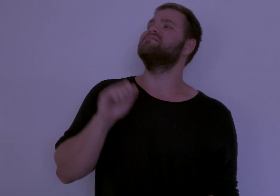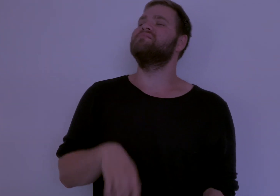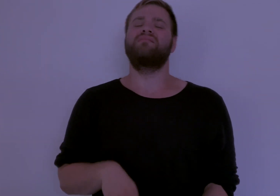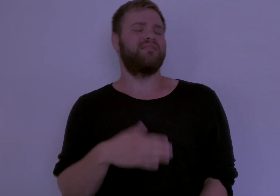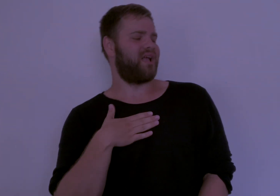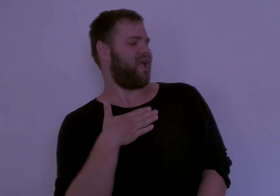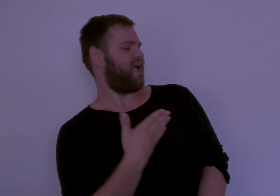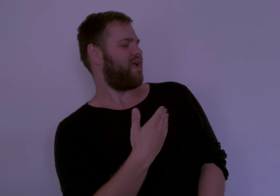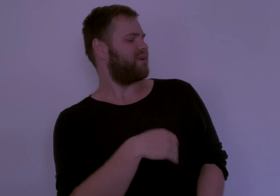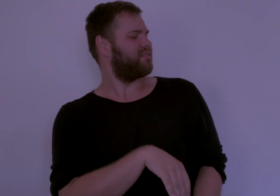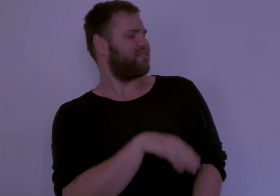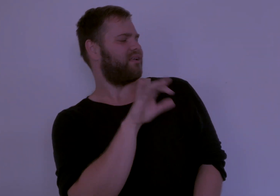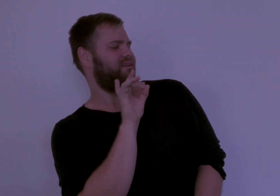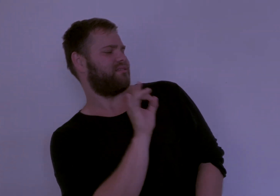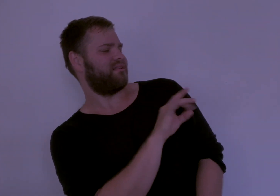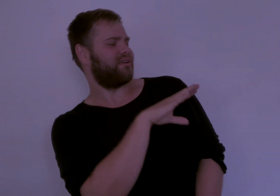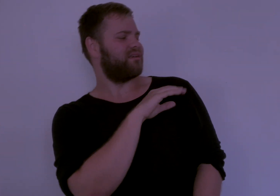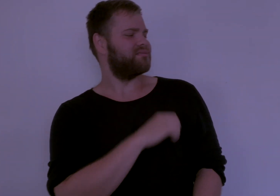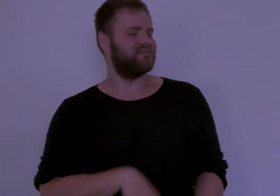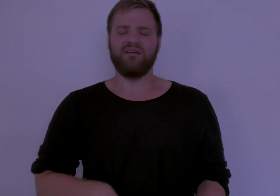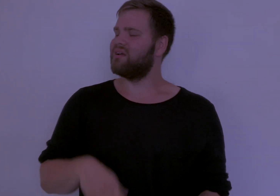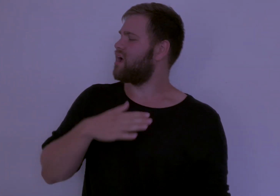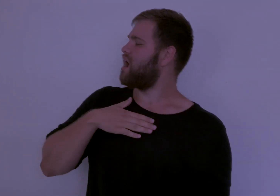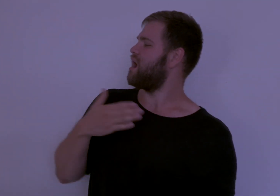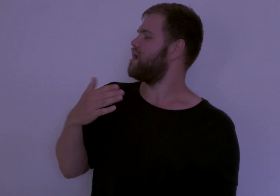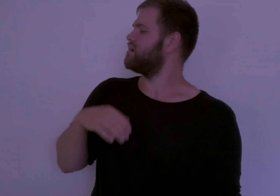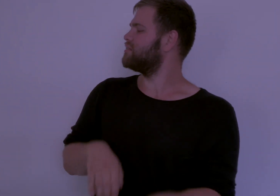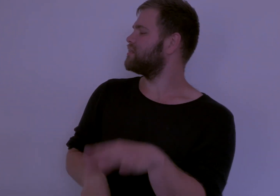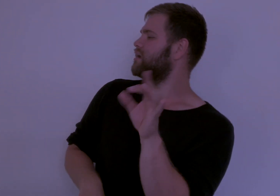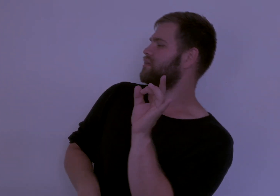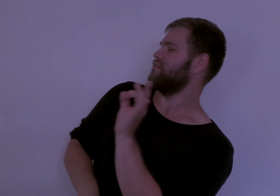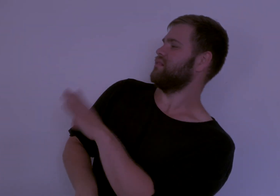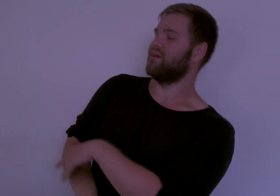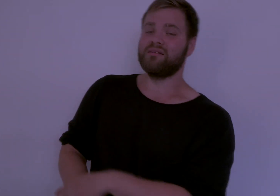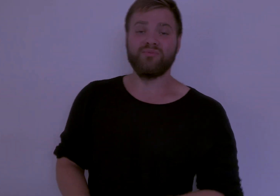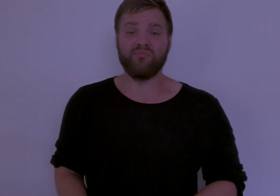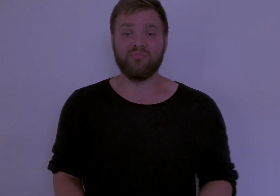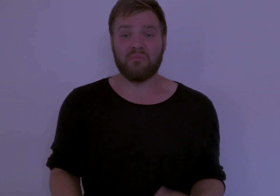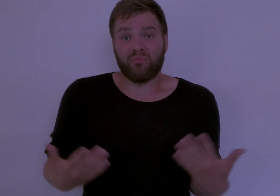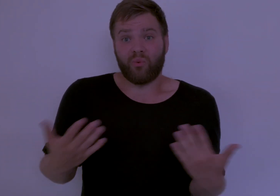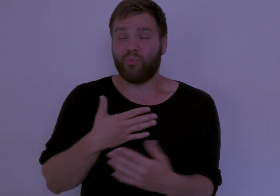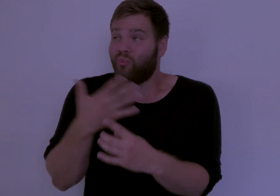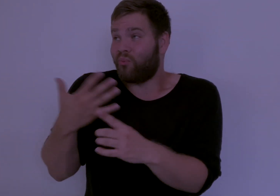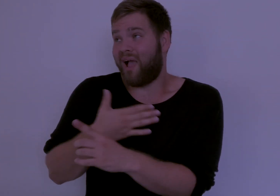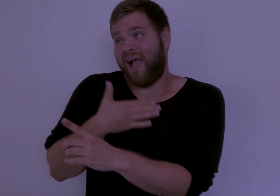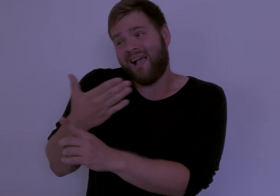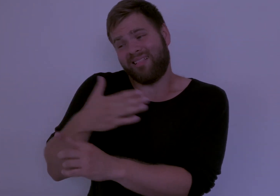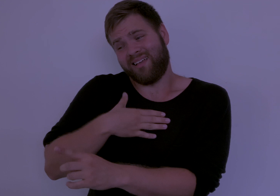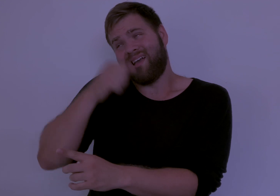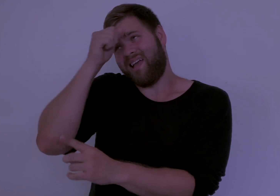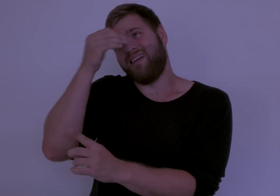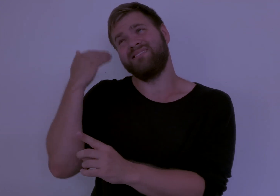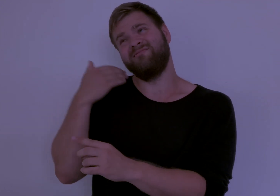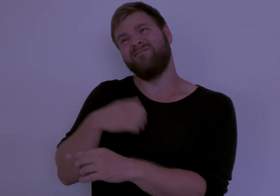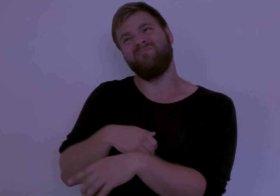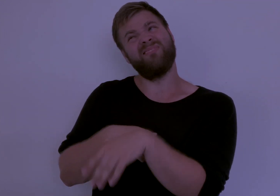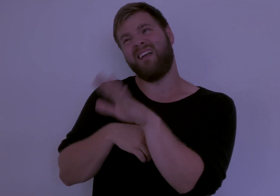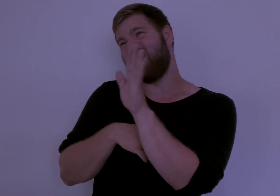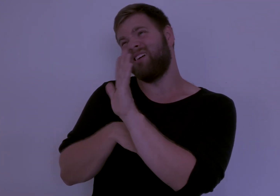you, thank you, so thank you next. Yeah, I'm so fucking grateful for my ex. Thank